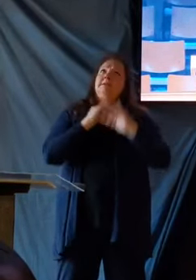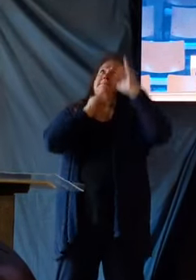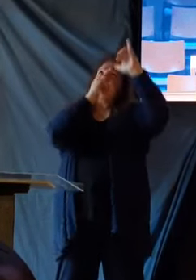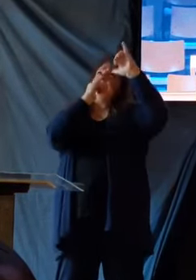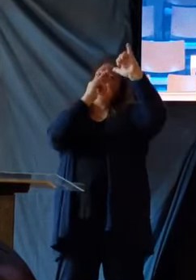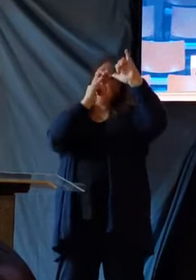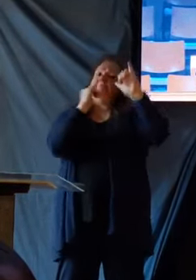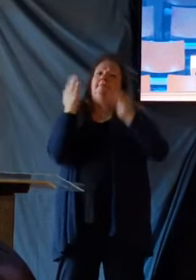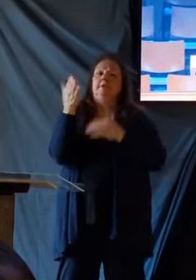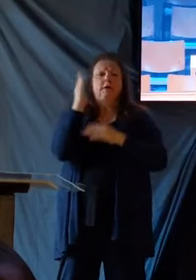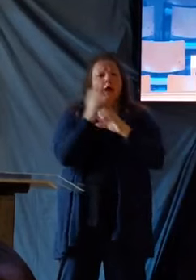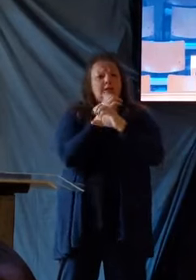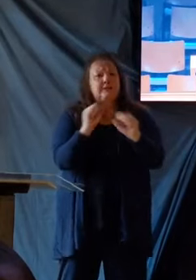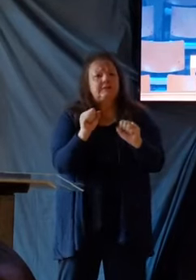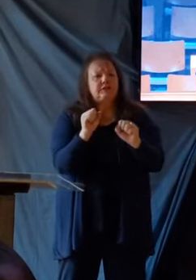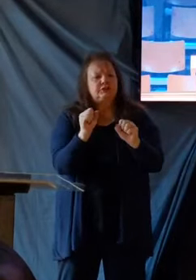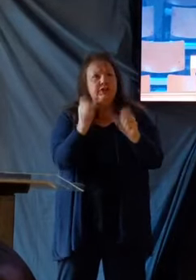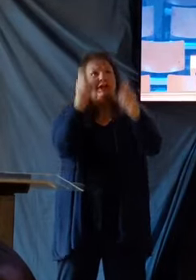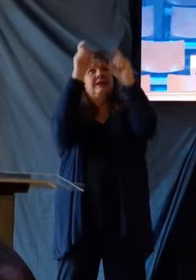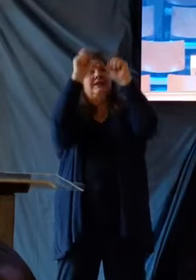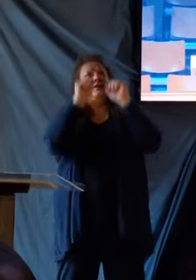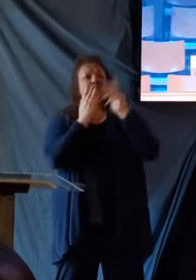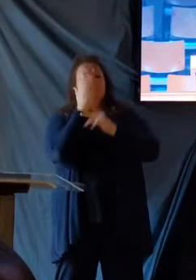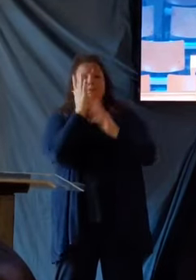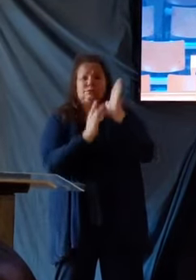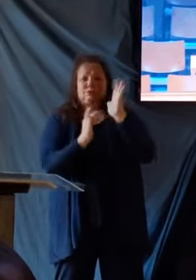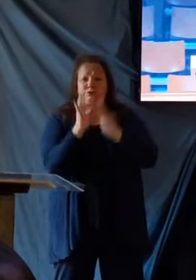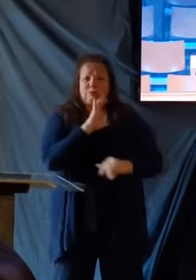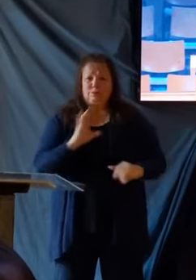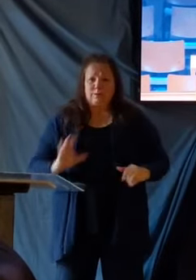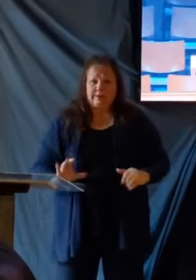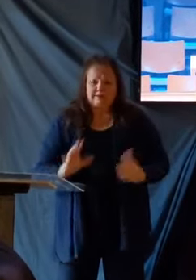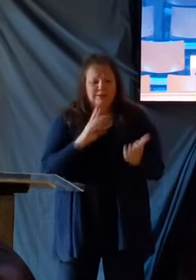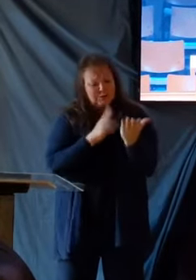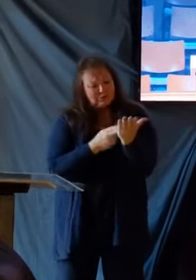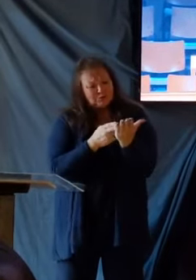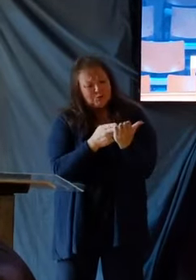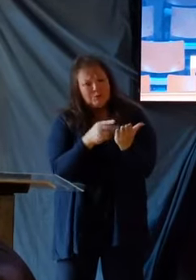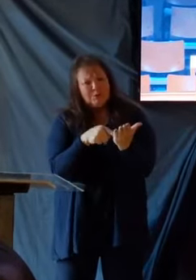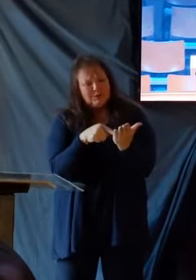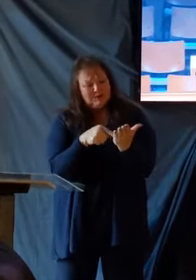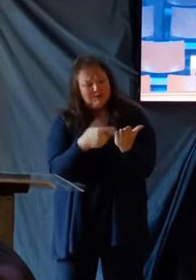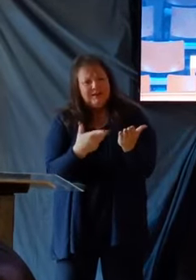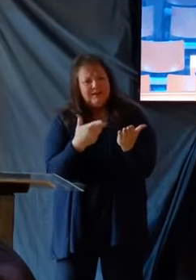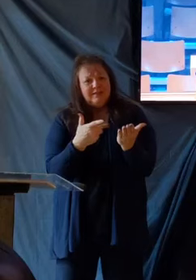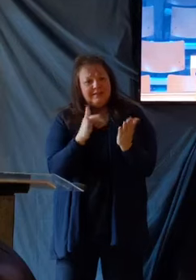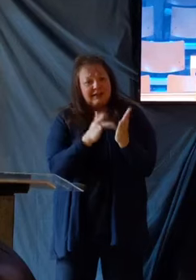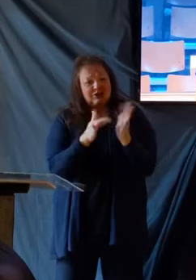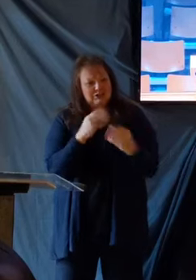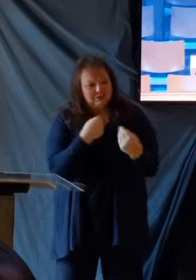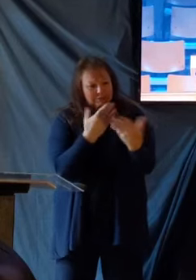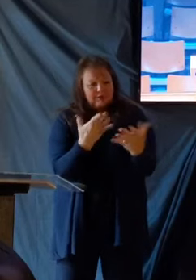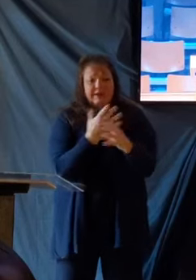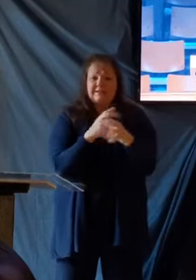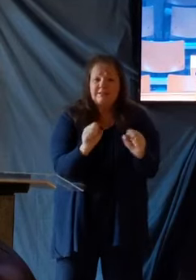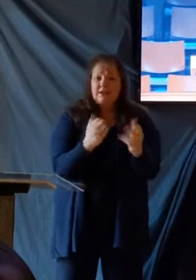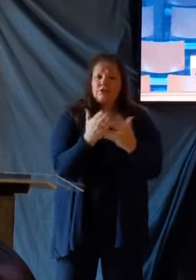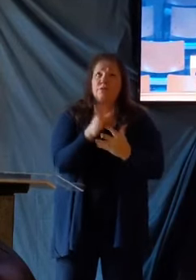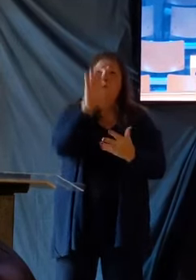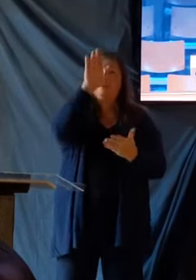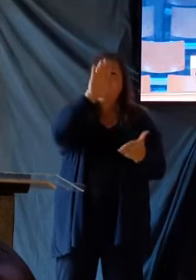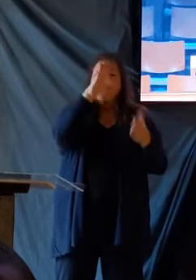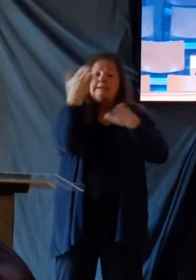God's salvation brought to us in Jesus Christ, the gospel that Christ provided salvation by his